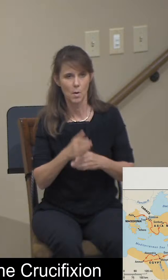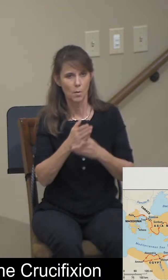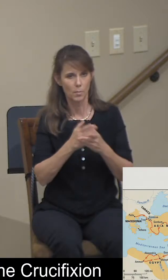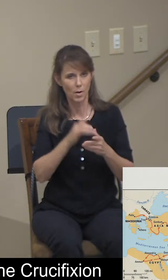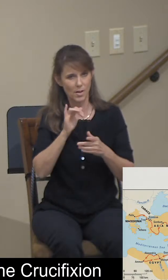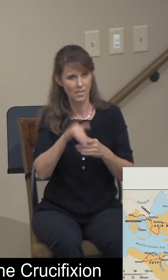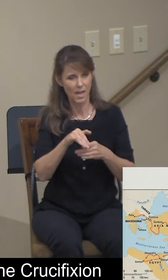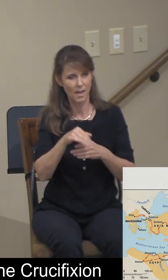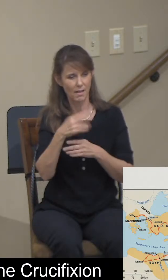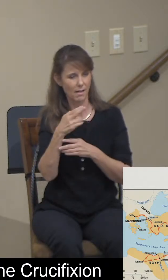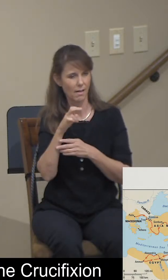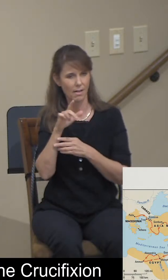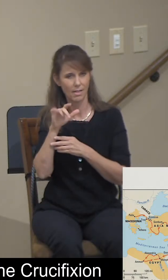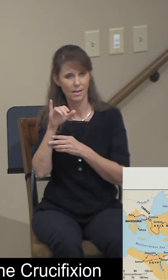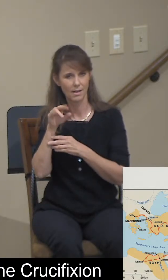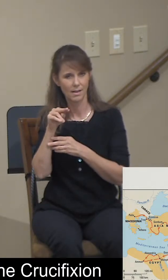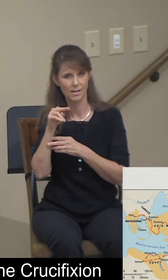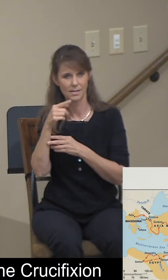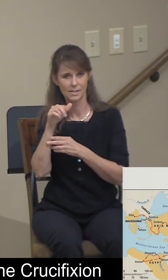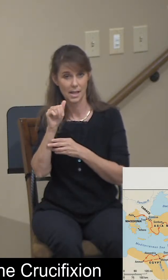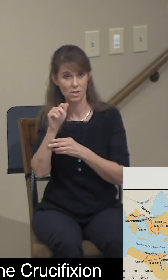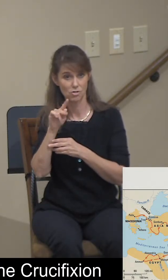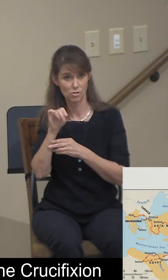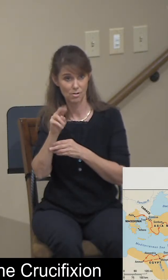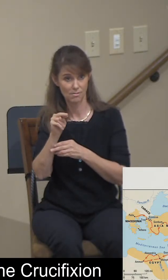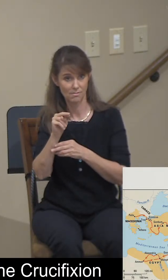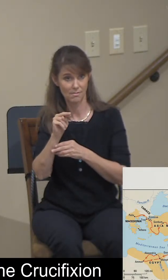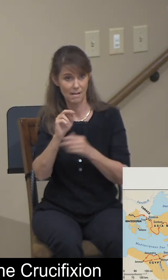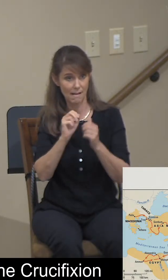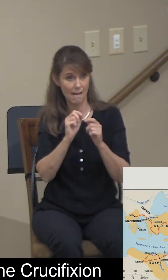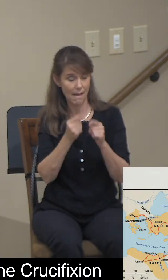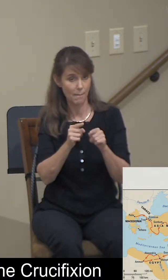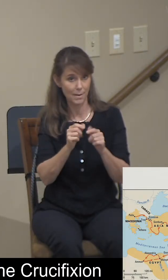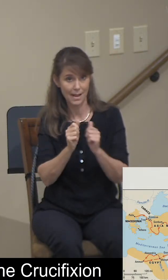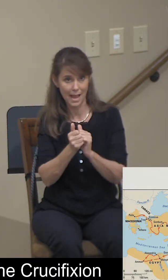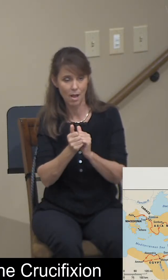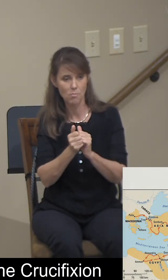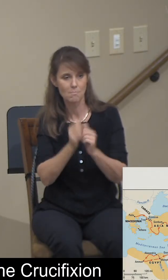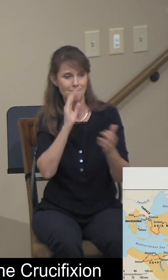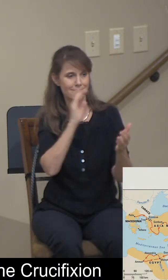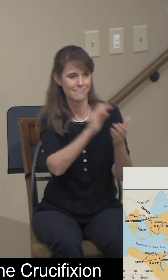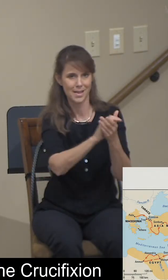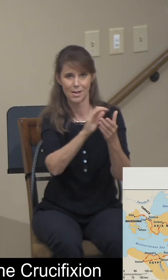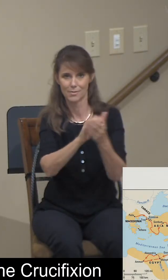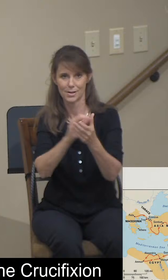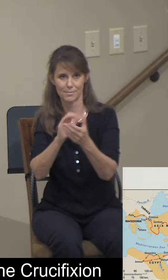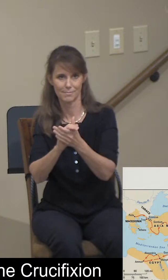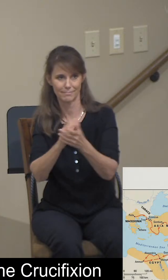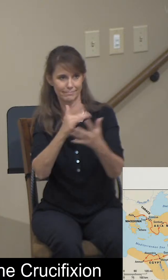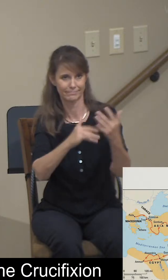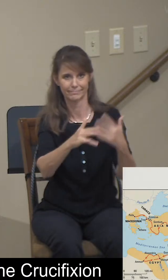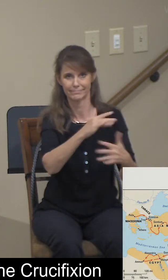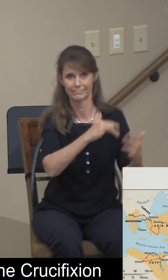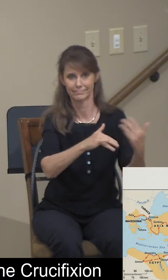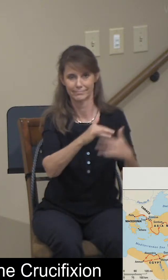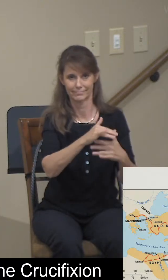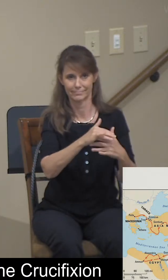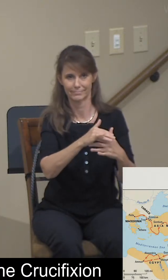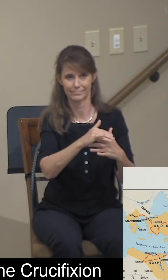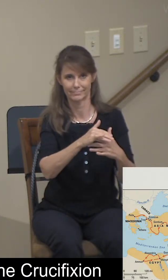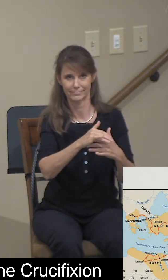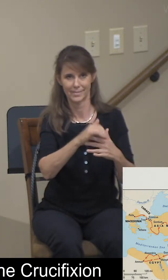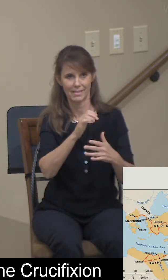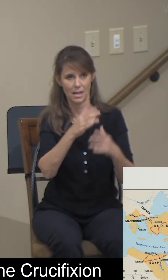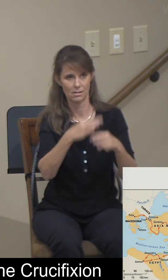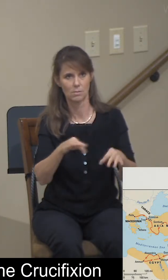this Hellenization is intermarriage. This was a major part of Hellenization in every region that the Greeks